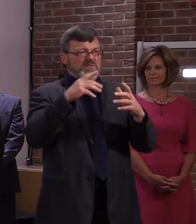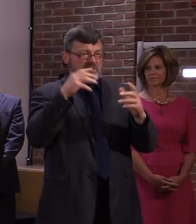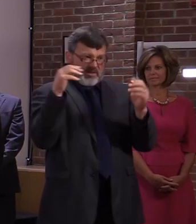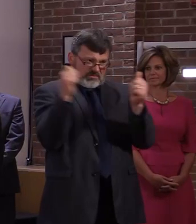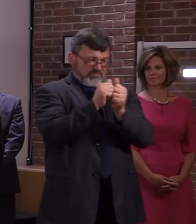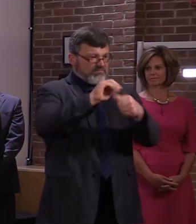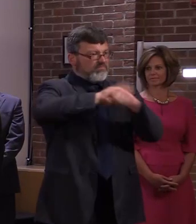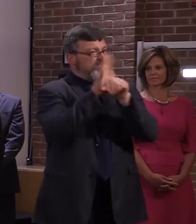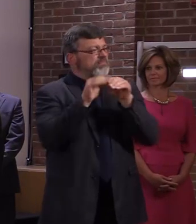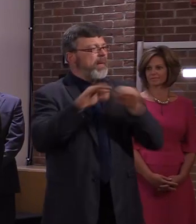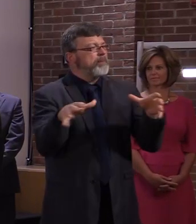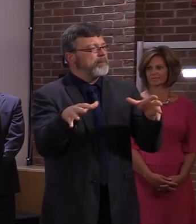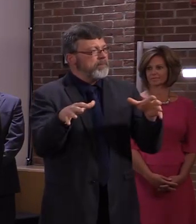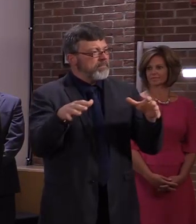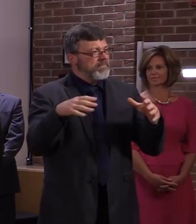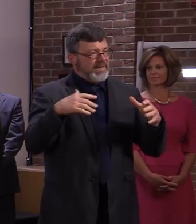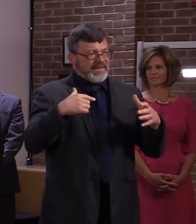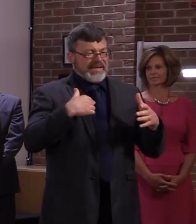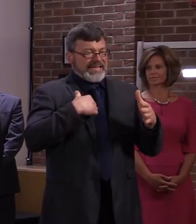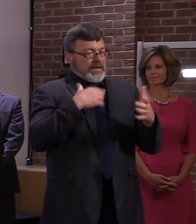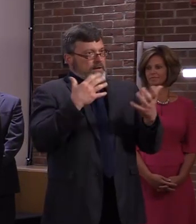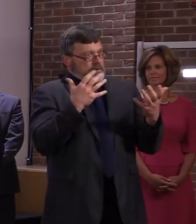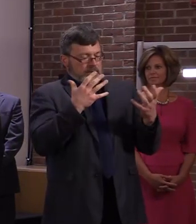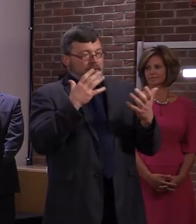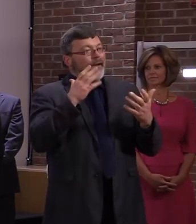required us to do things we never thought we'd have to do.